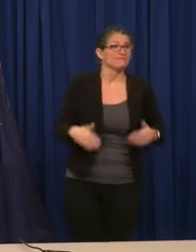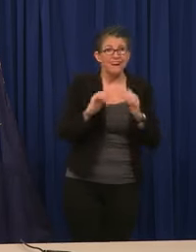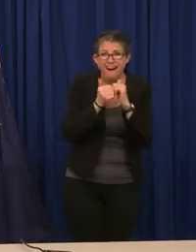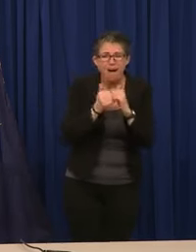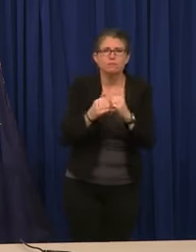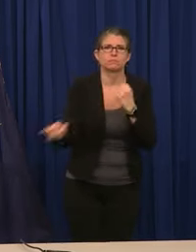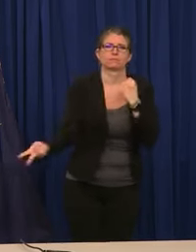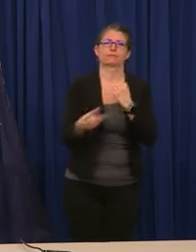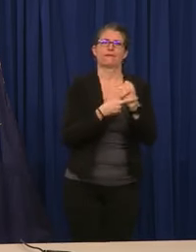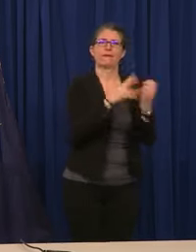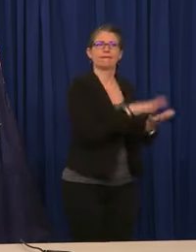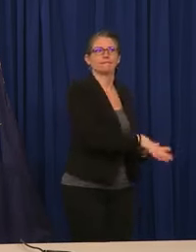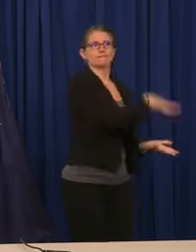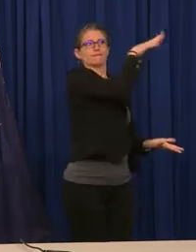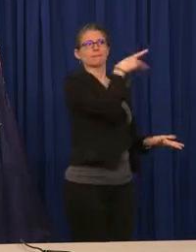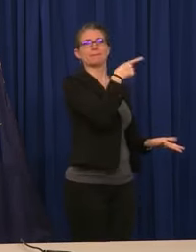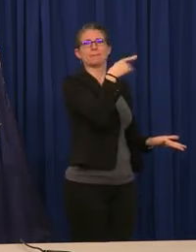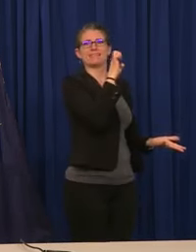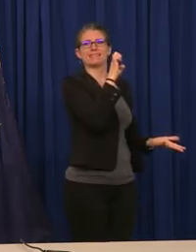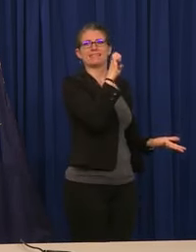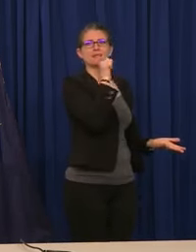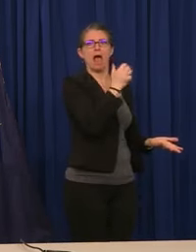a patient tests negative,